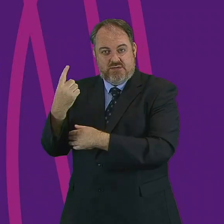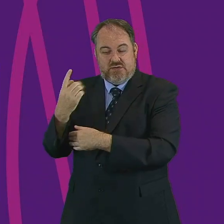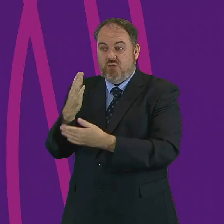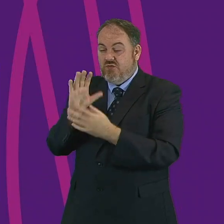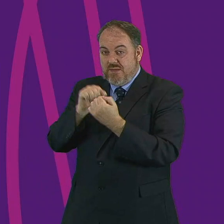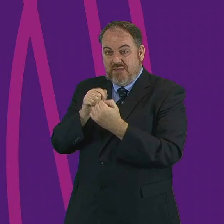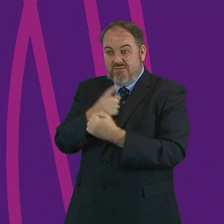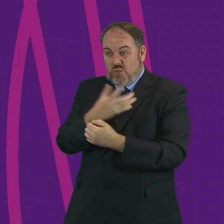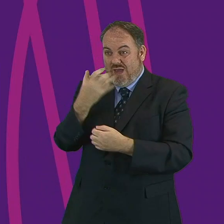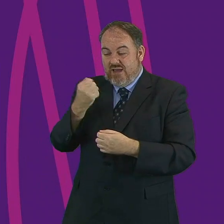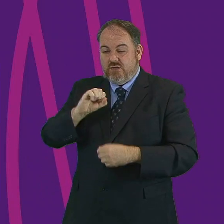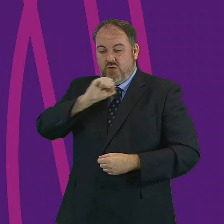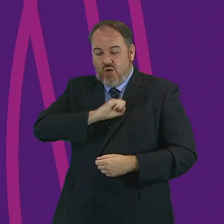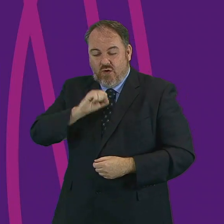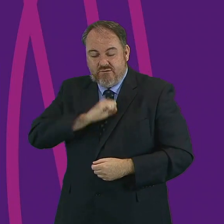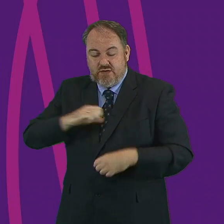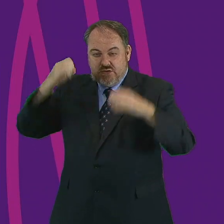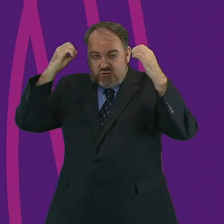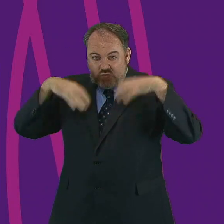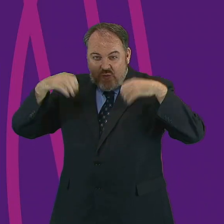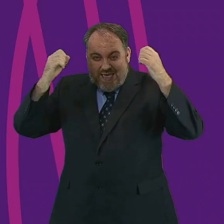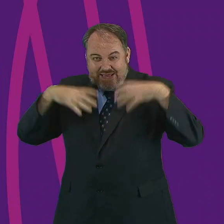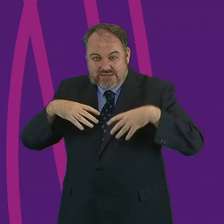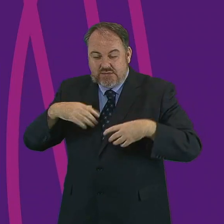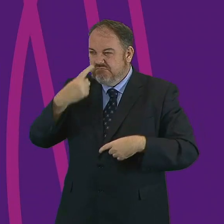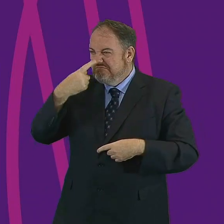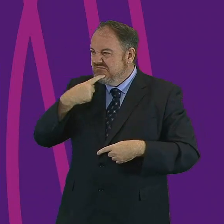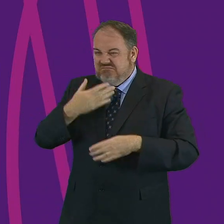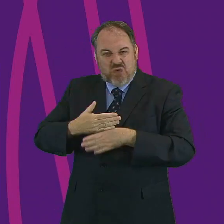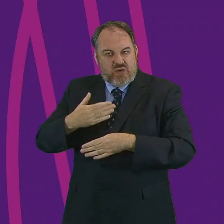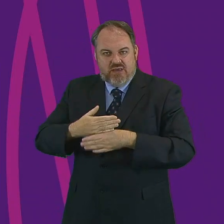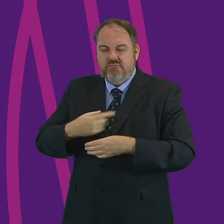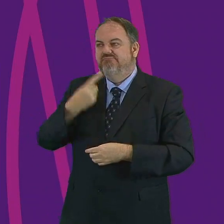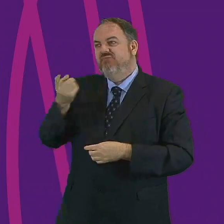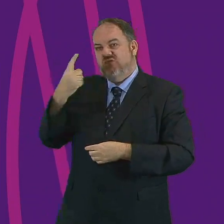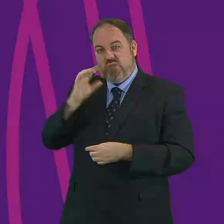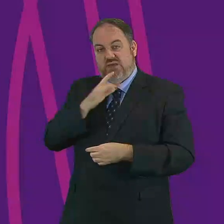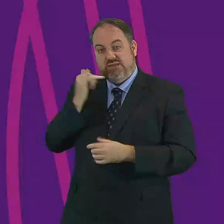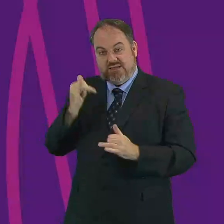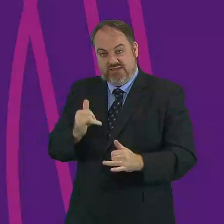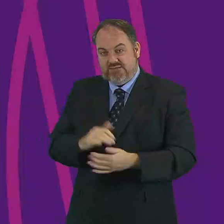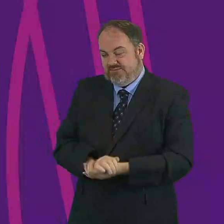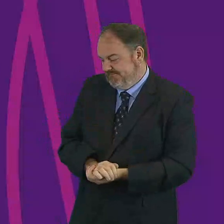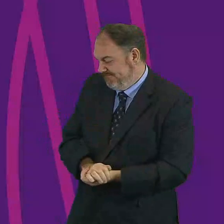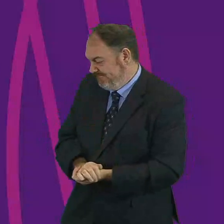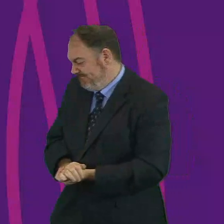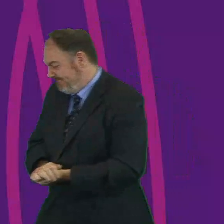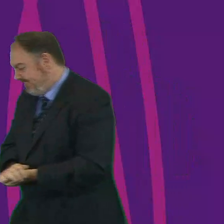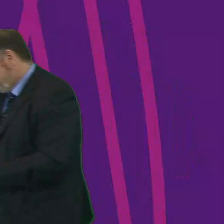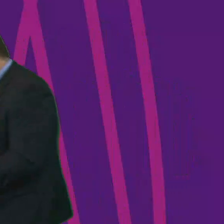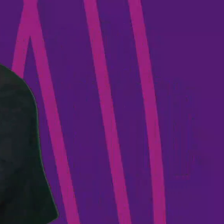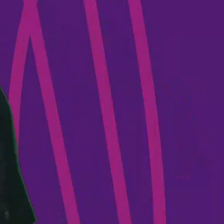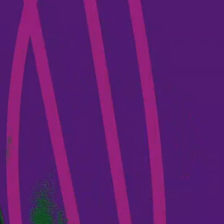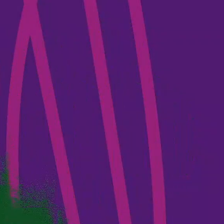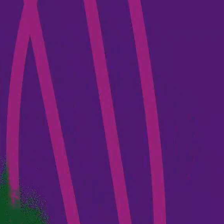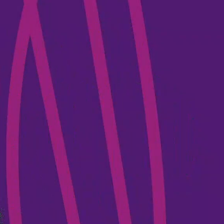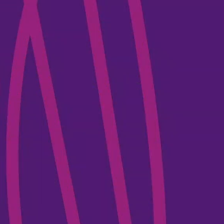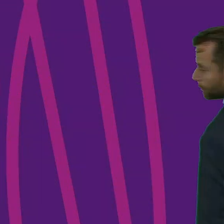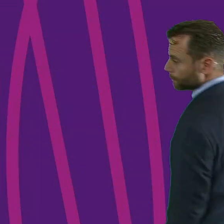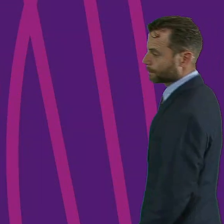a second strand of testing capacity, which is through the National Health Service. So most of the routine NHS testing is done through